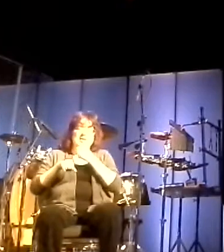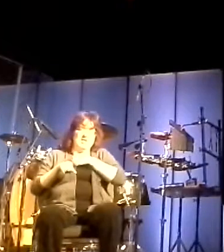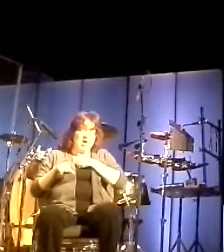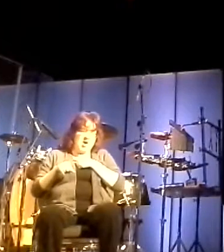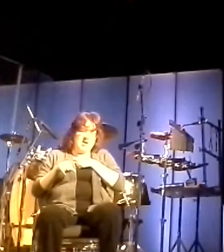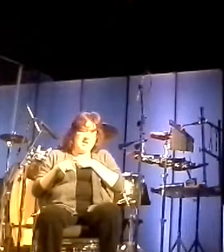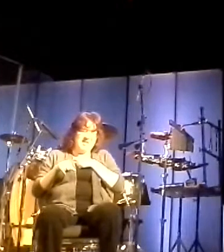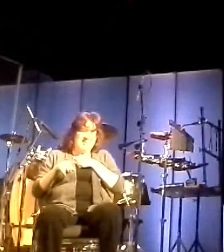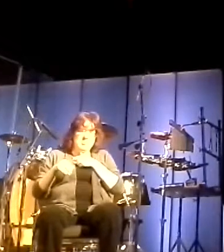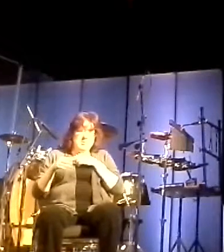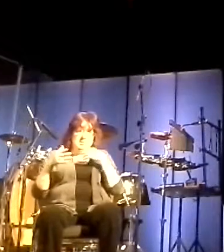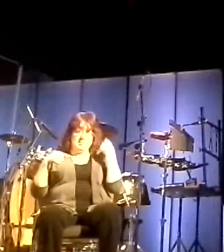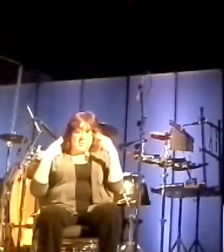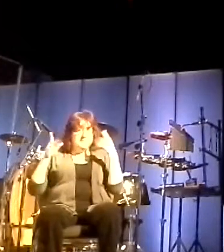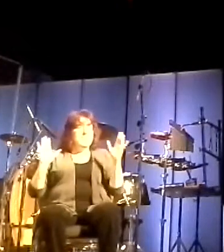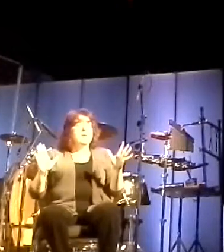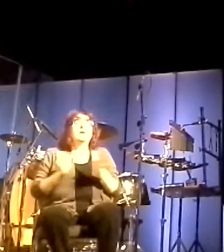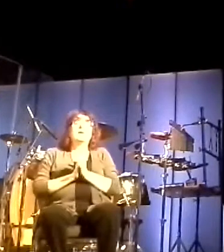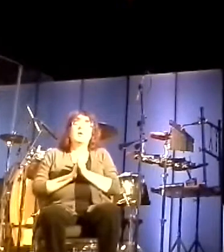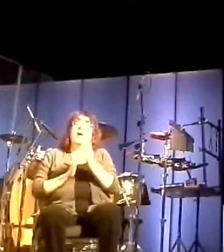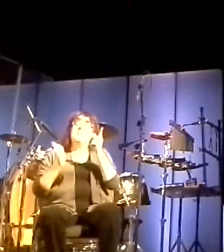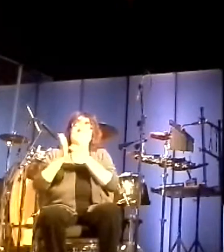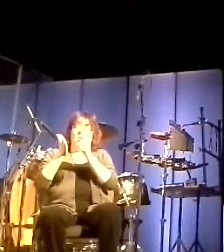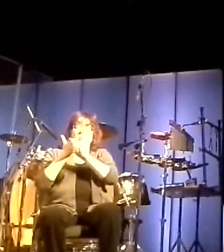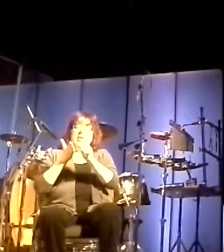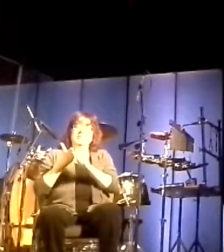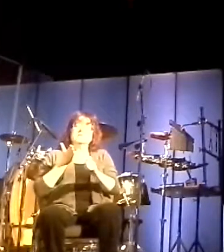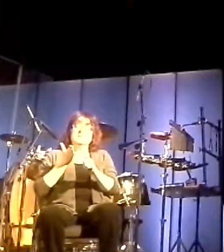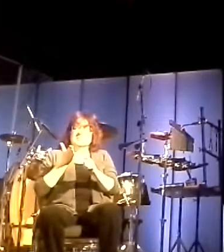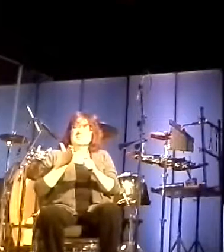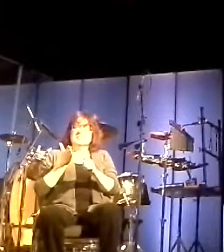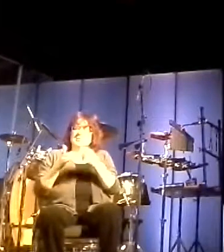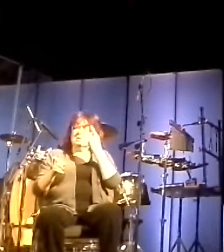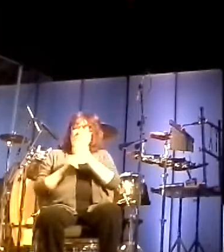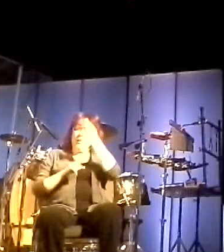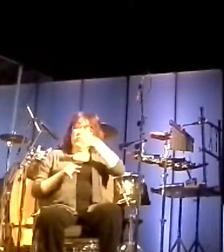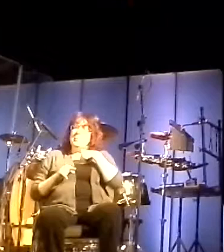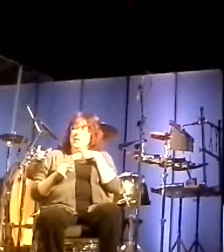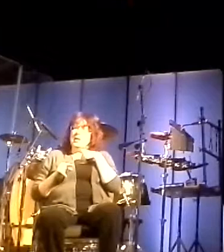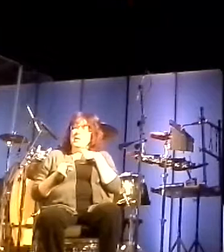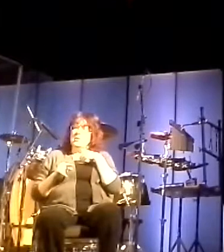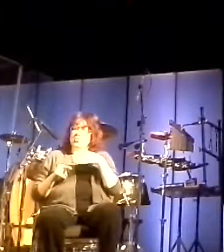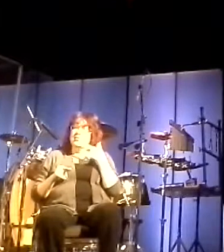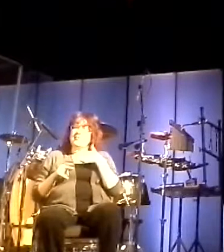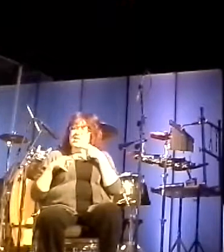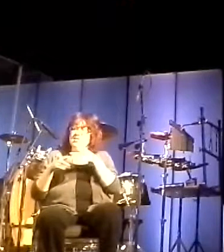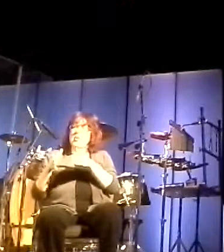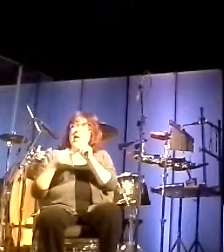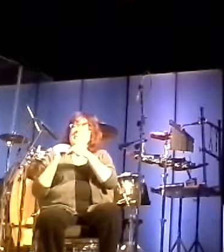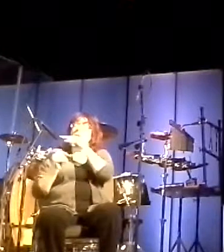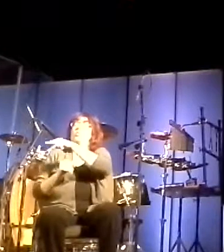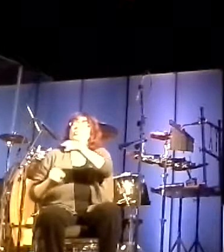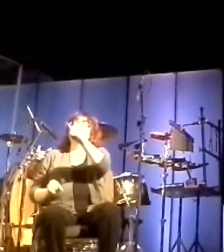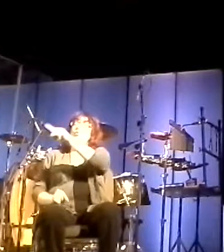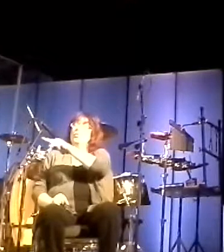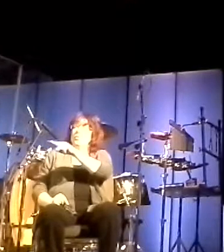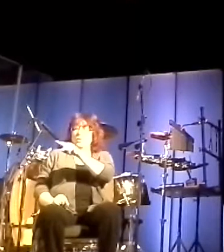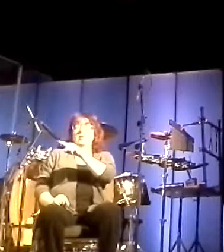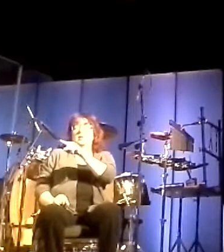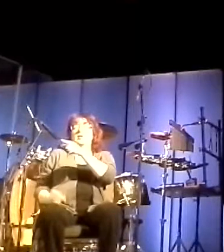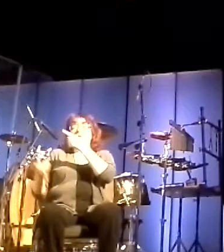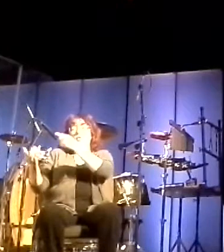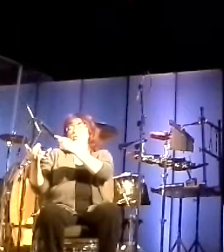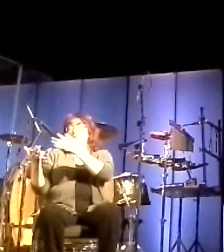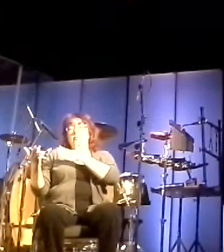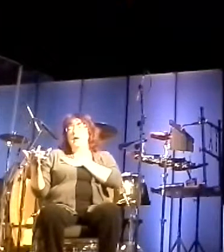Sorry, I'm going to stop happy right now. Paul says this, it is right for me to feel this way about you, since I have